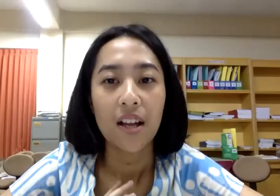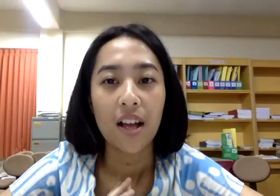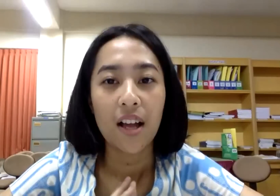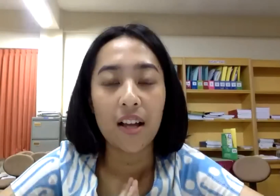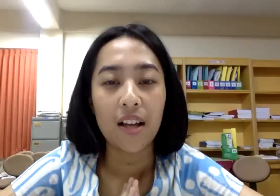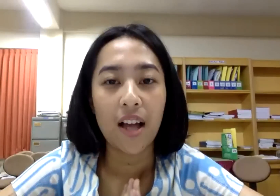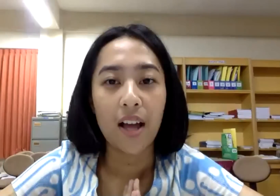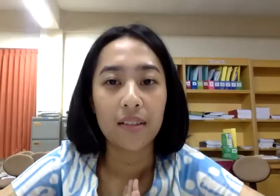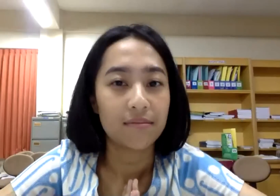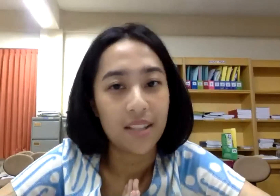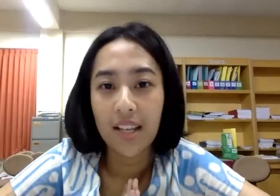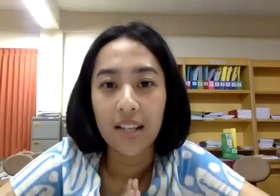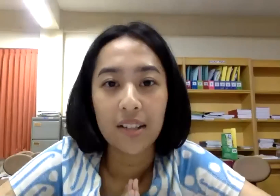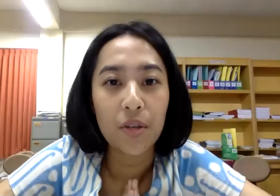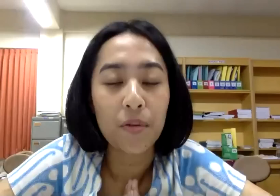then